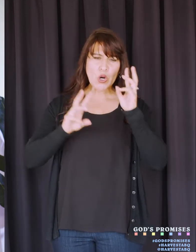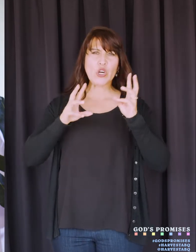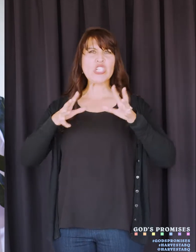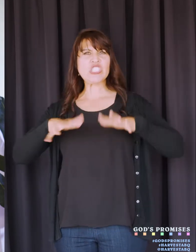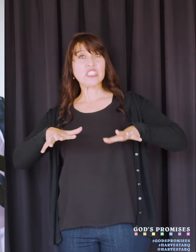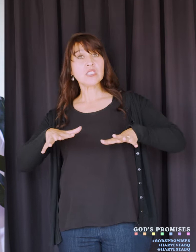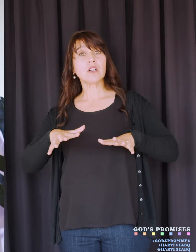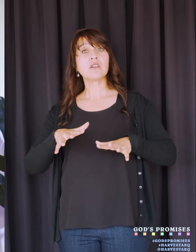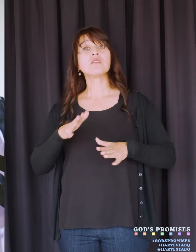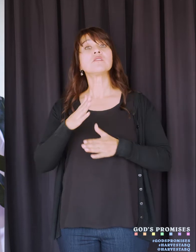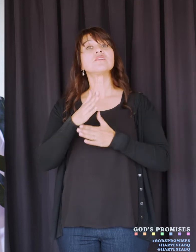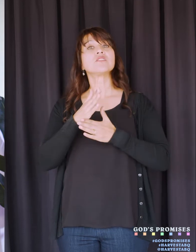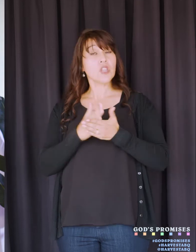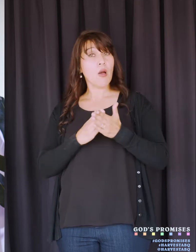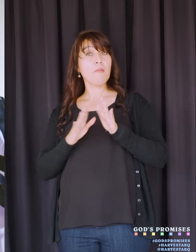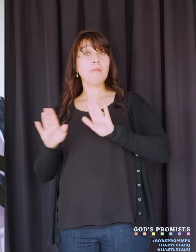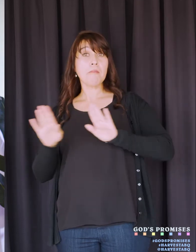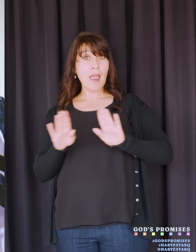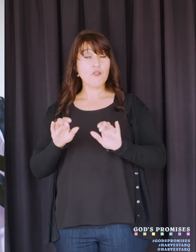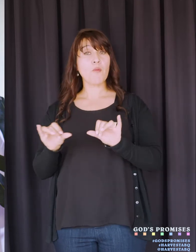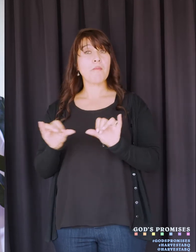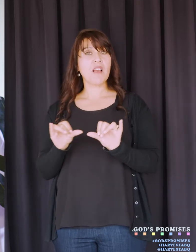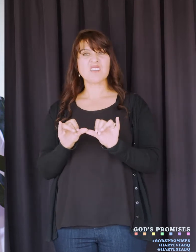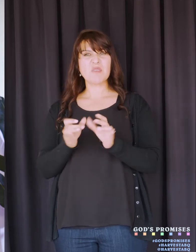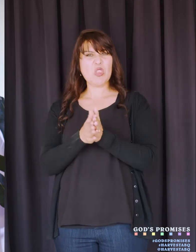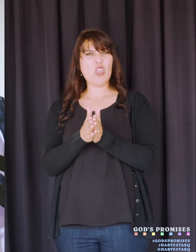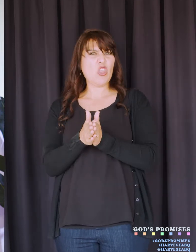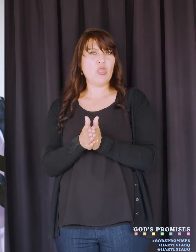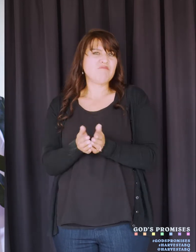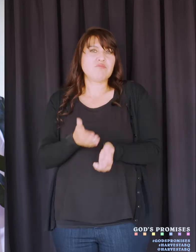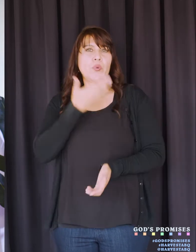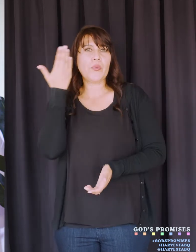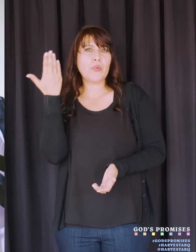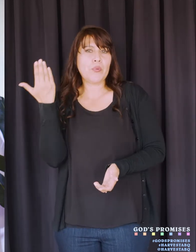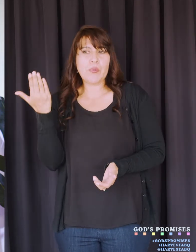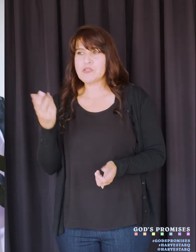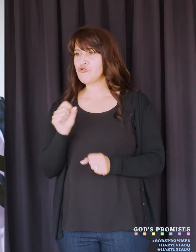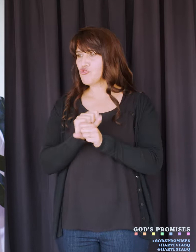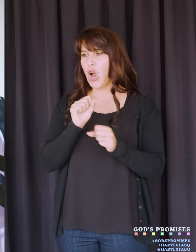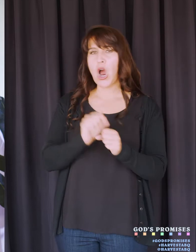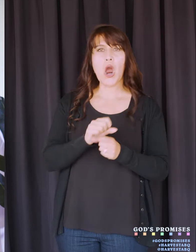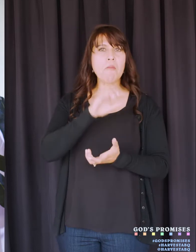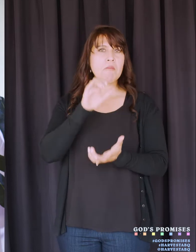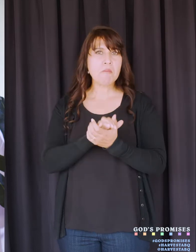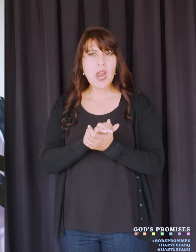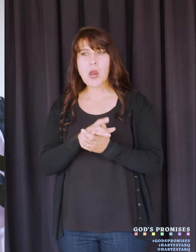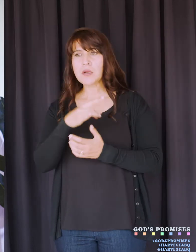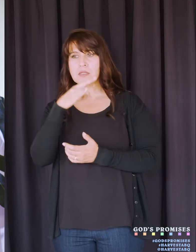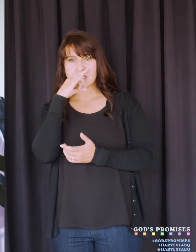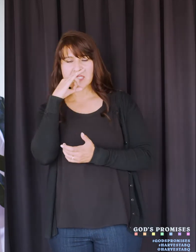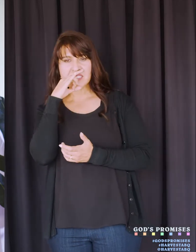anxious. Or some behavioral gauges. I've lost enthusiasm for my job, my marriage, my kids,